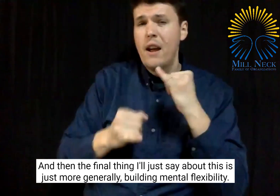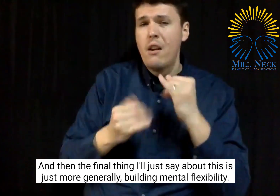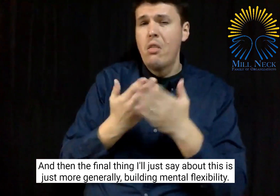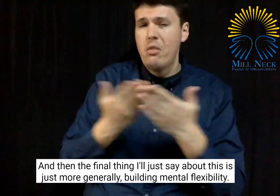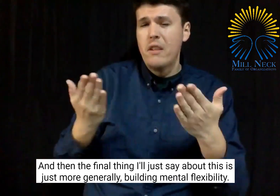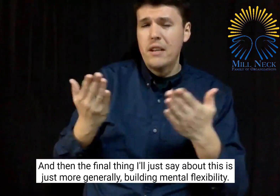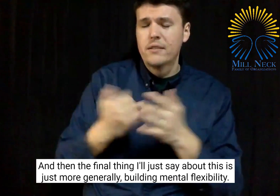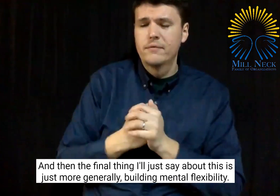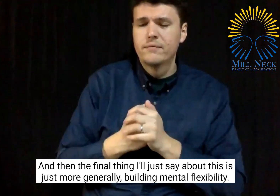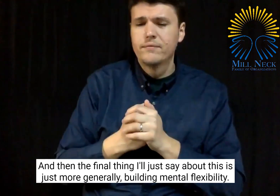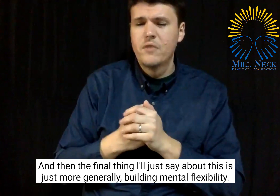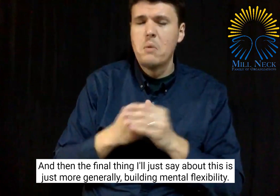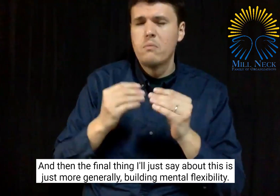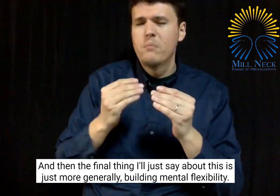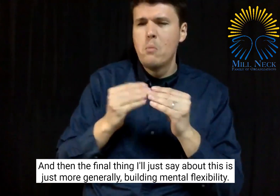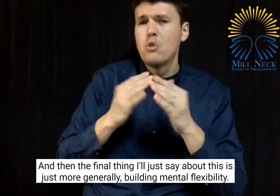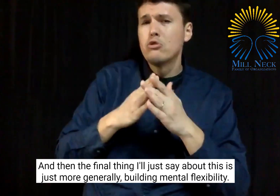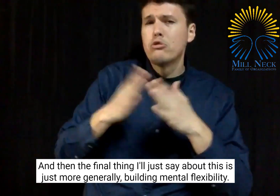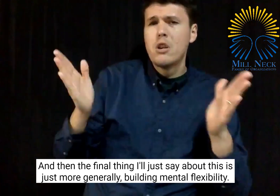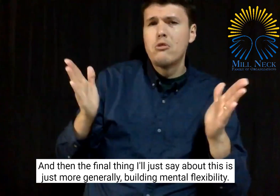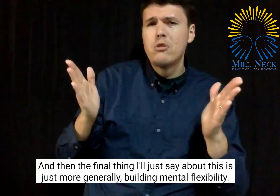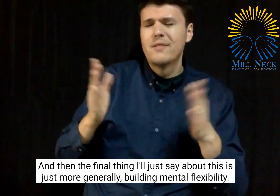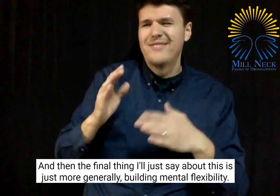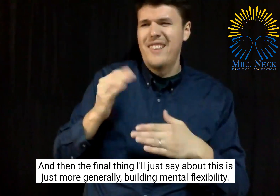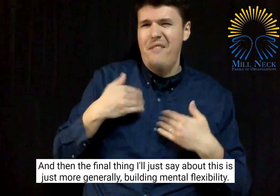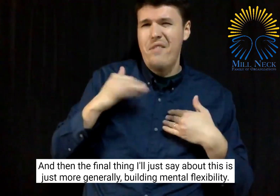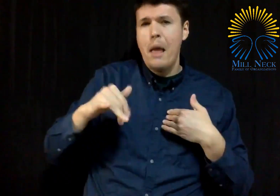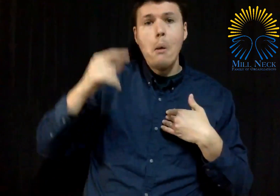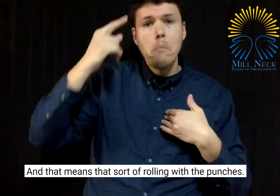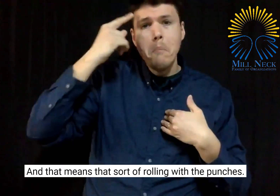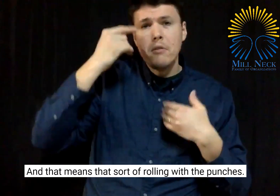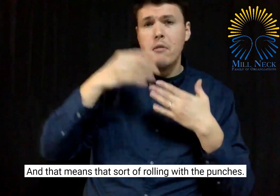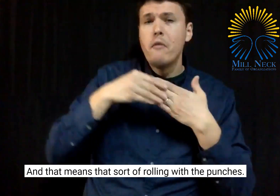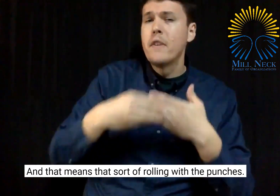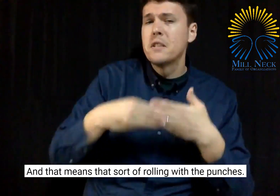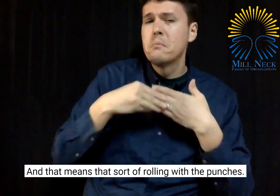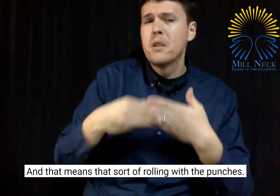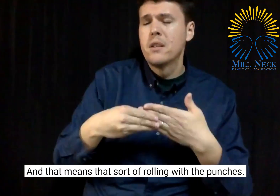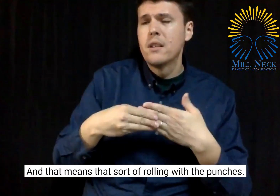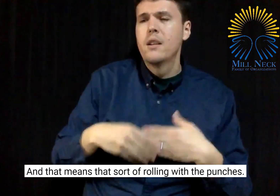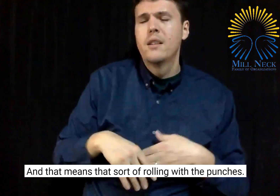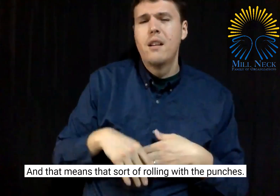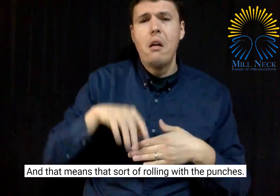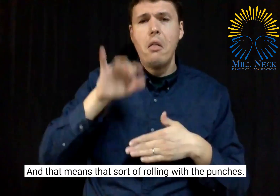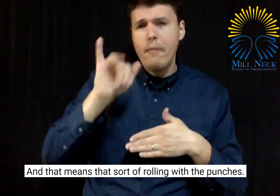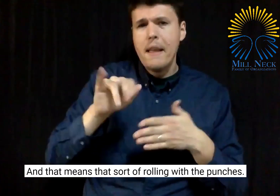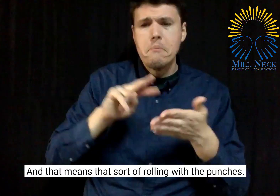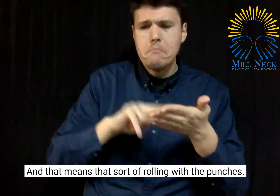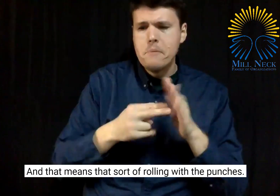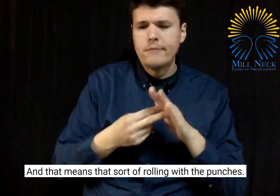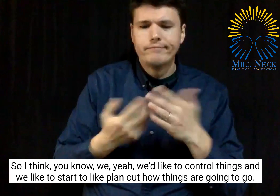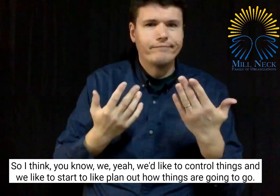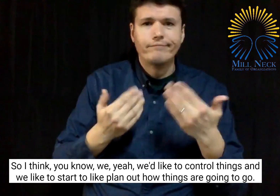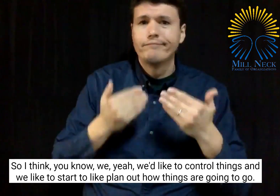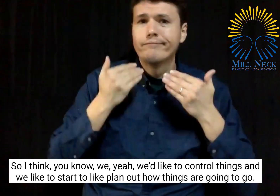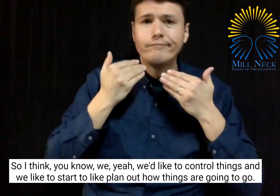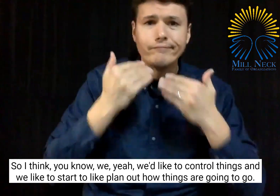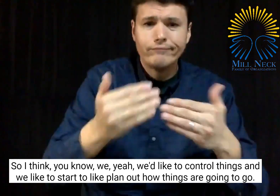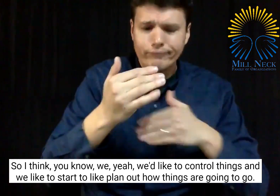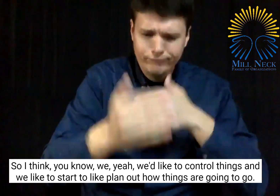just more generally building mental flexibility. And that means that sort of rolling with the punches. So I think,